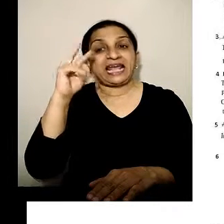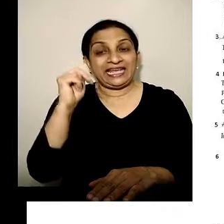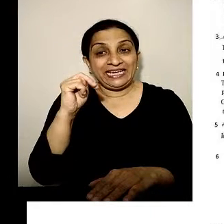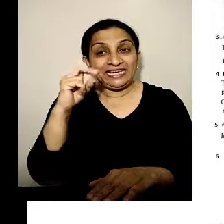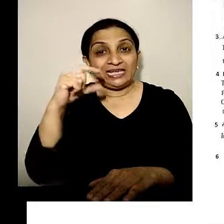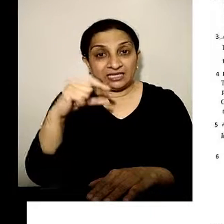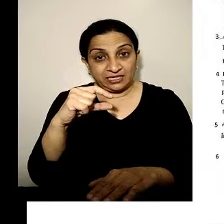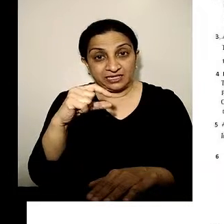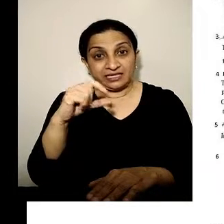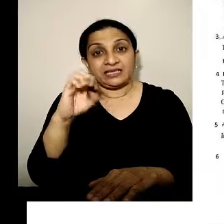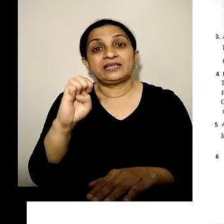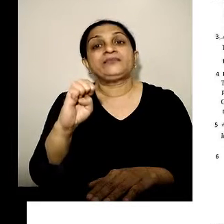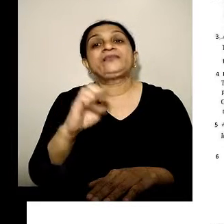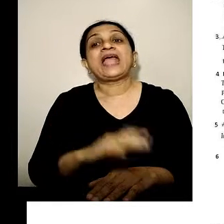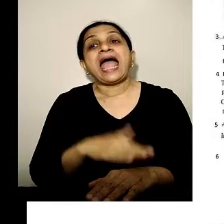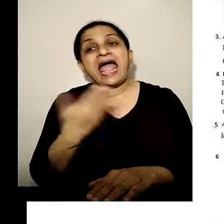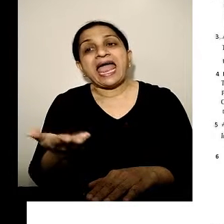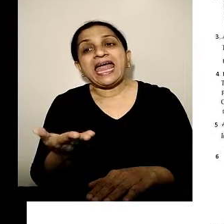exocrine